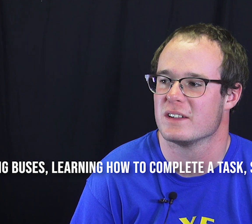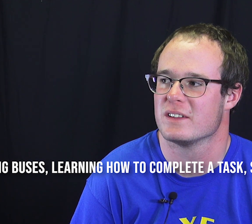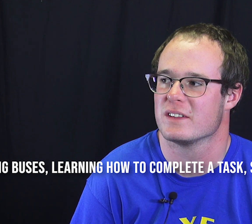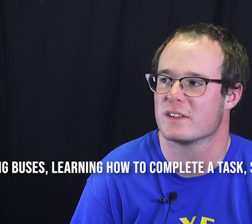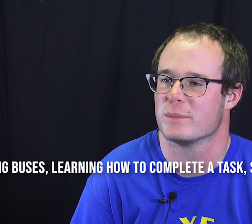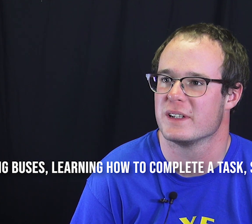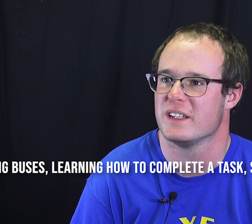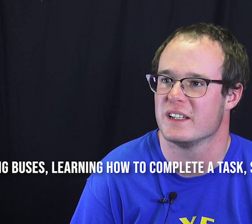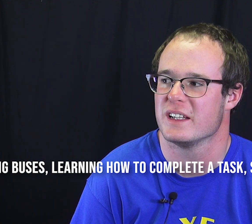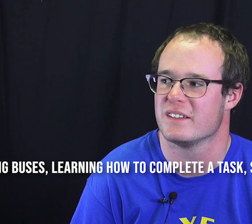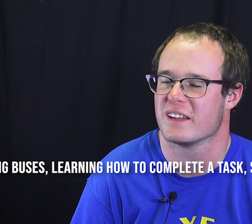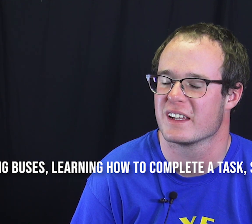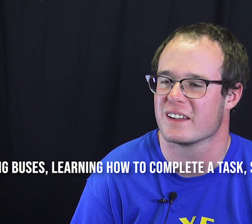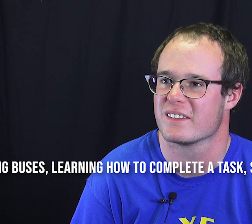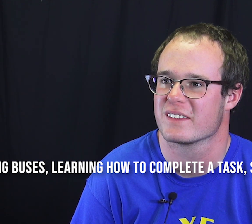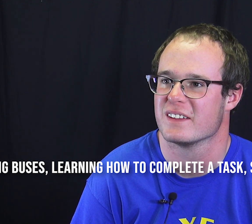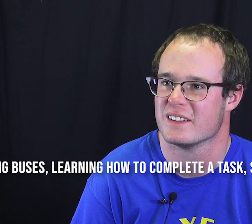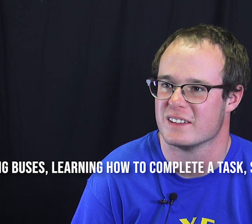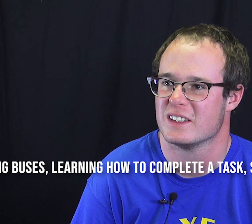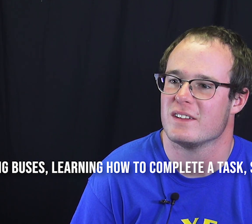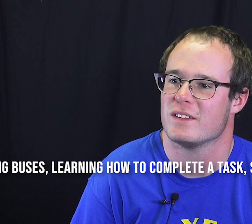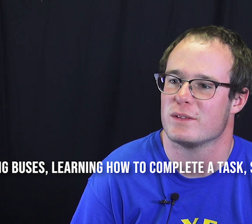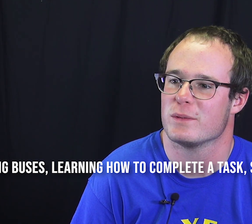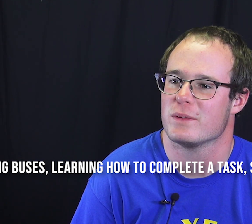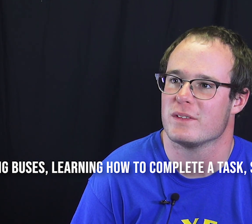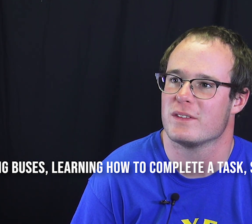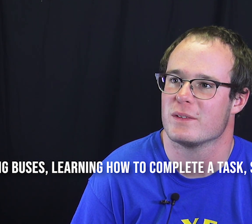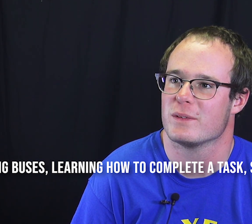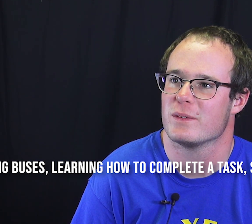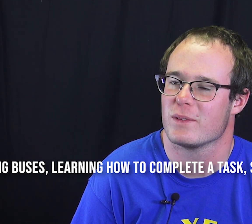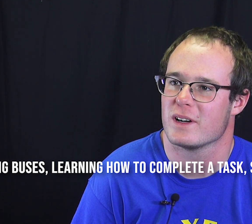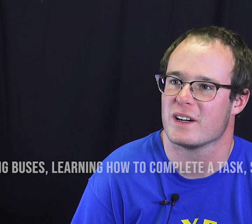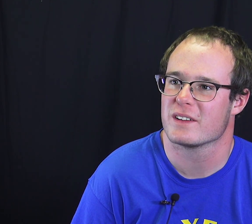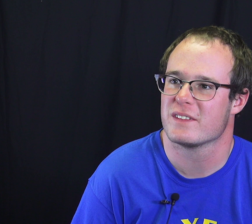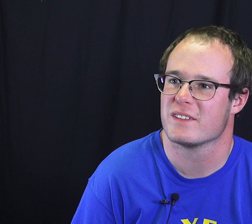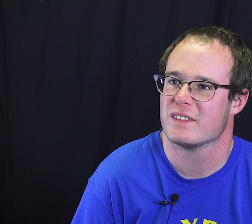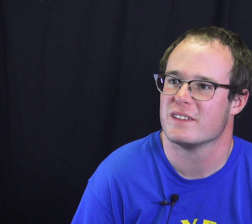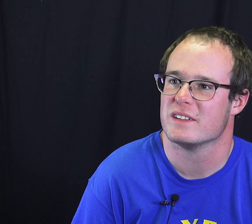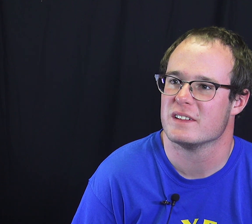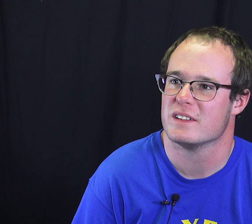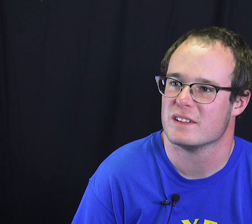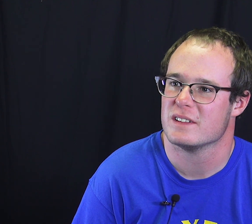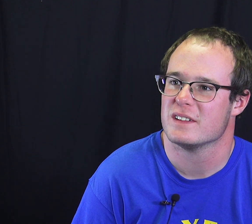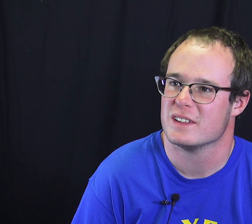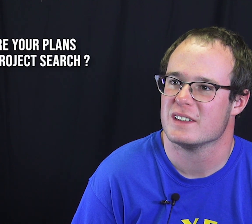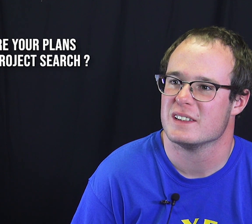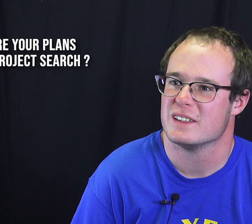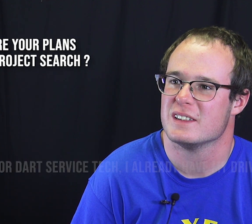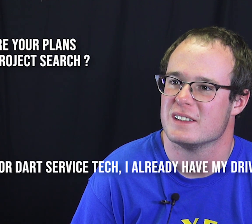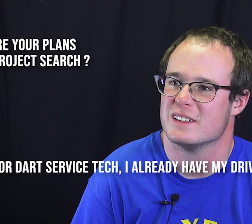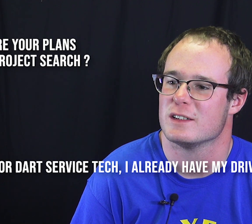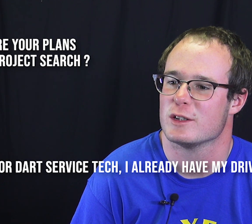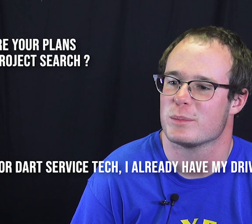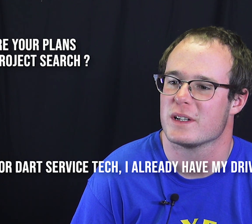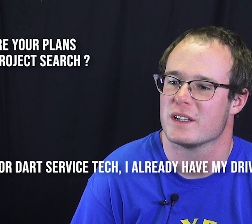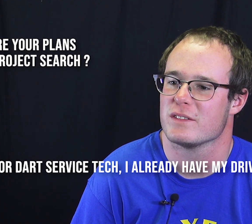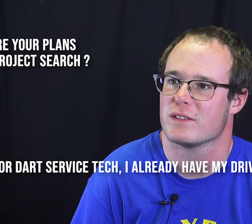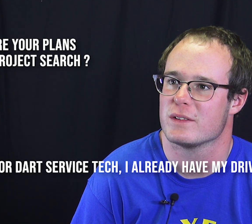to complete a task. Sort rocks. Okay. Apply for